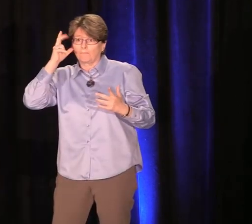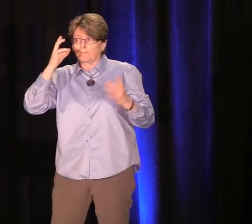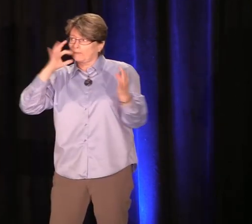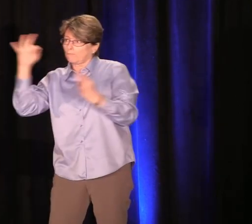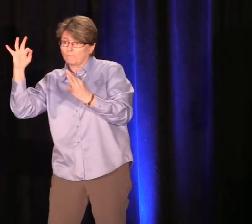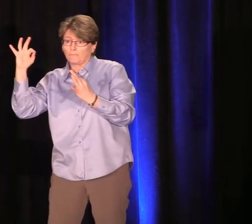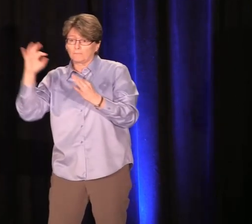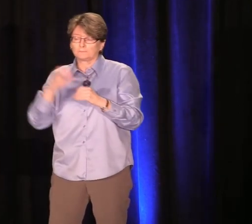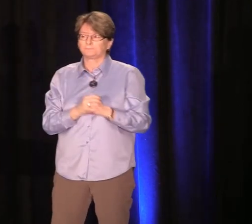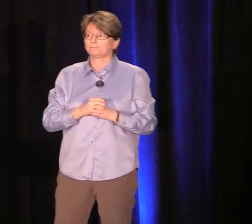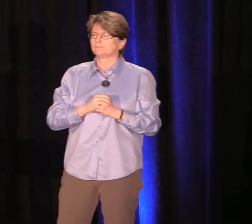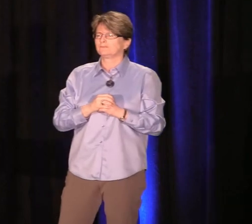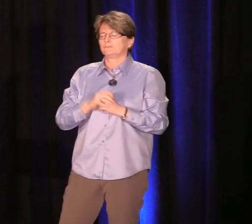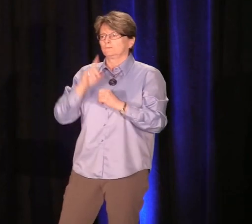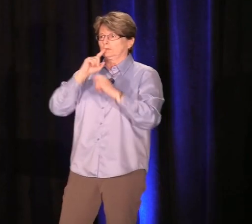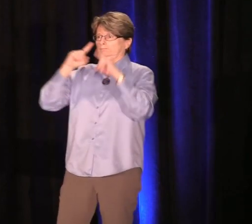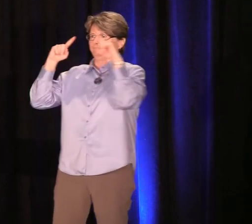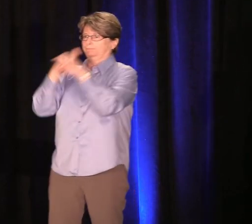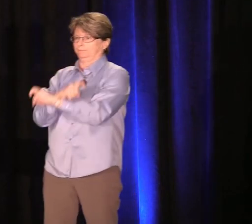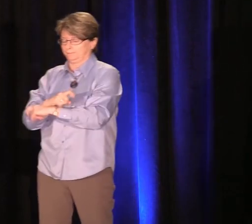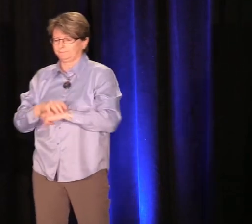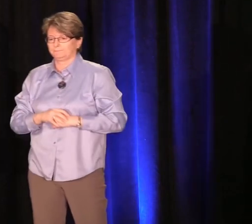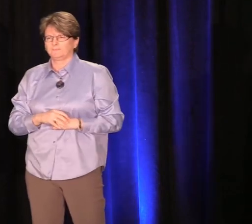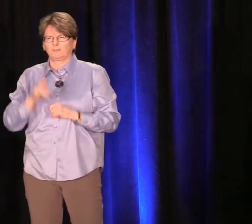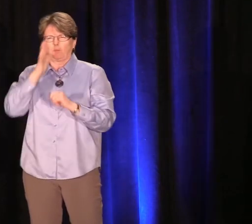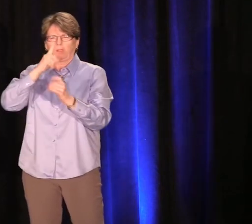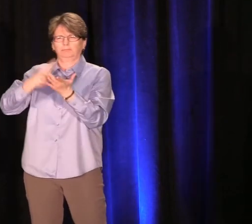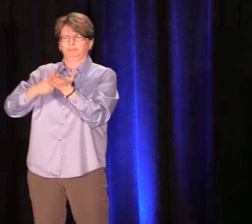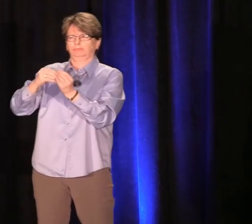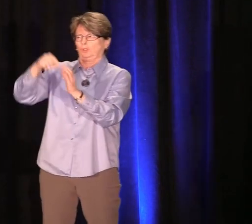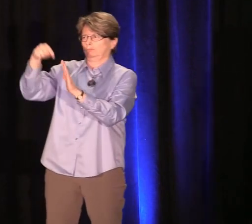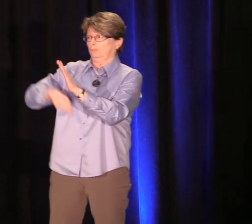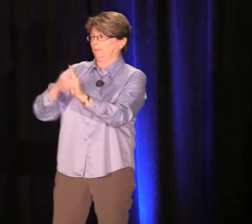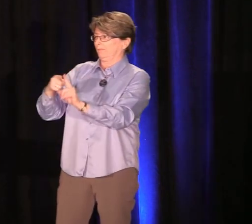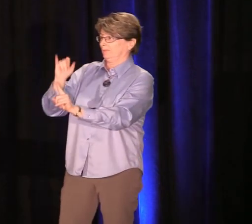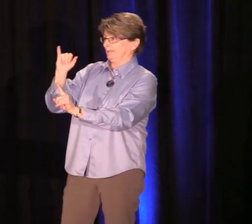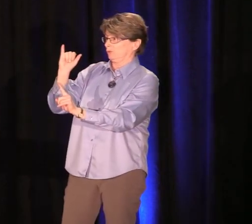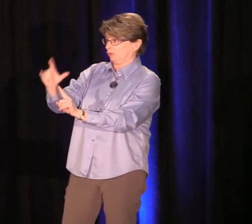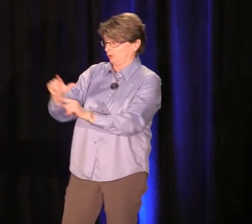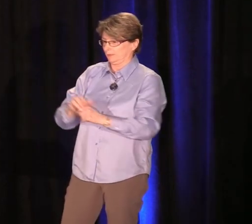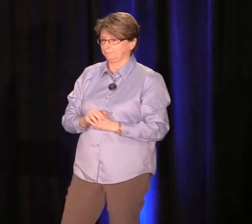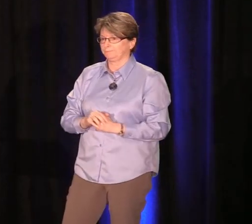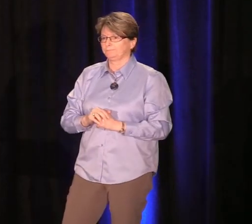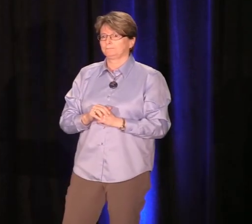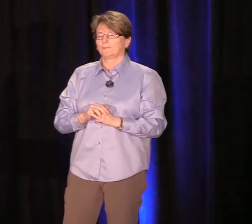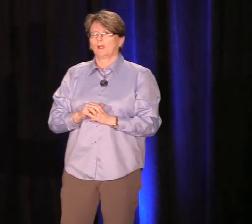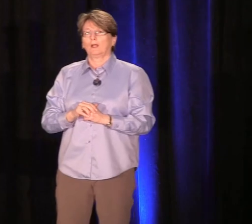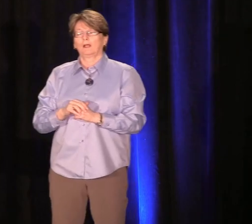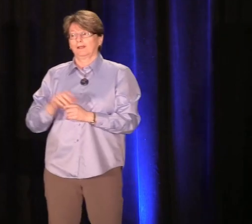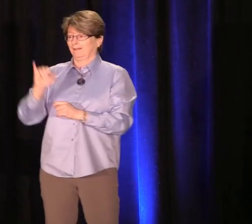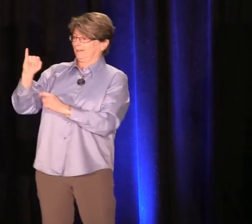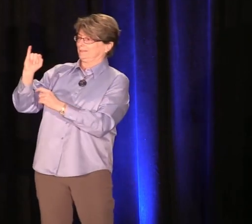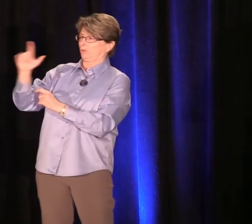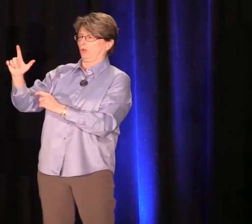Incidential learning is visual and also an auditorial learning as well.